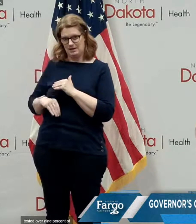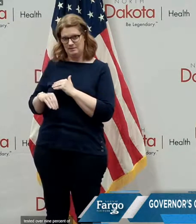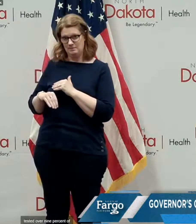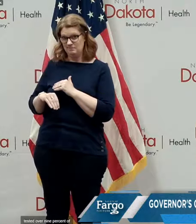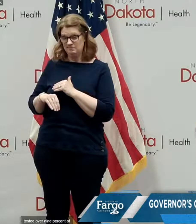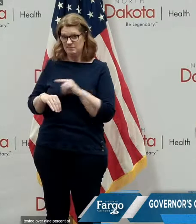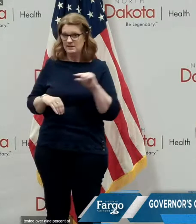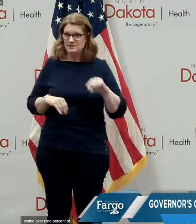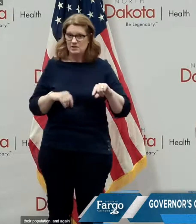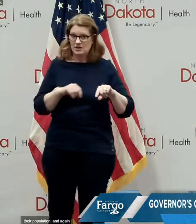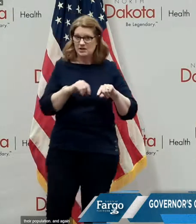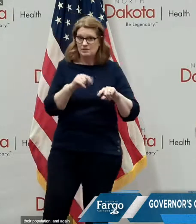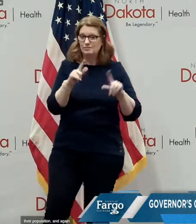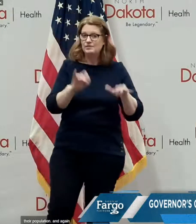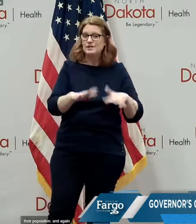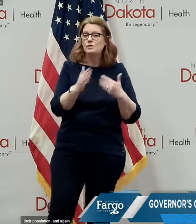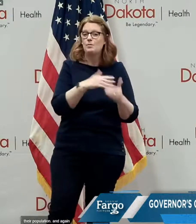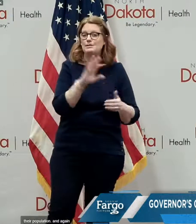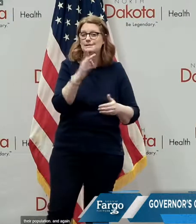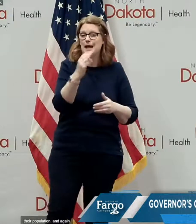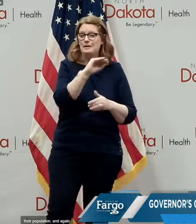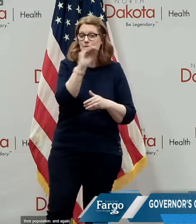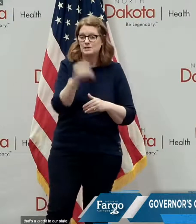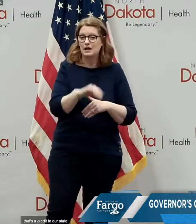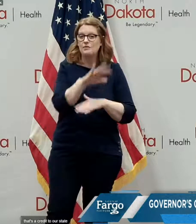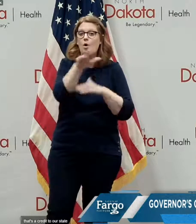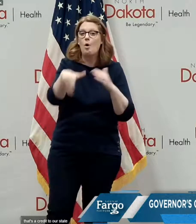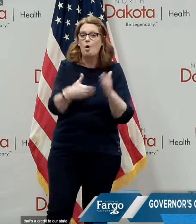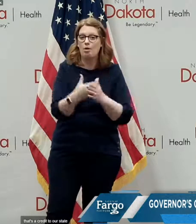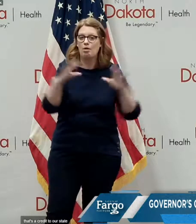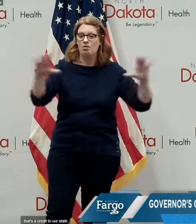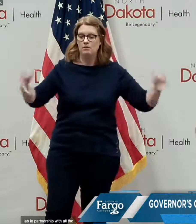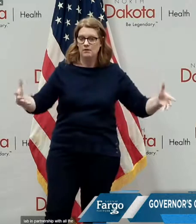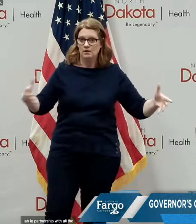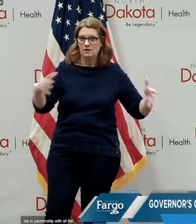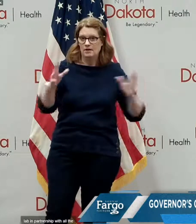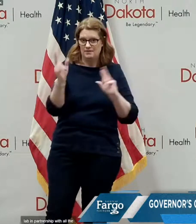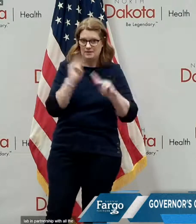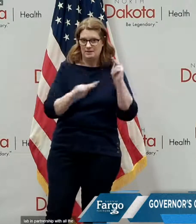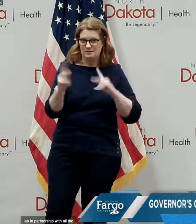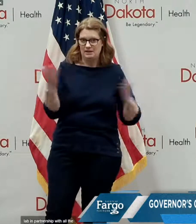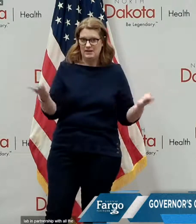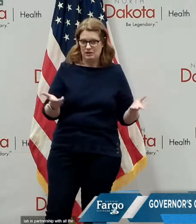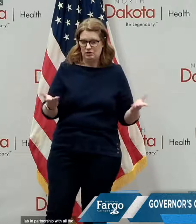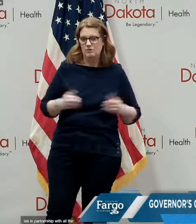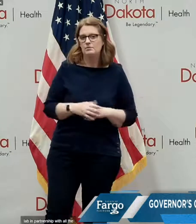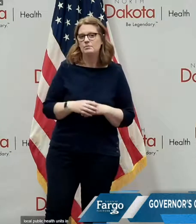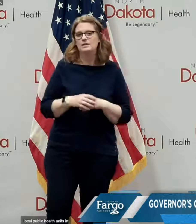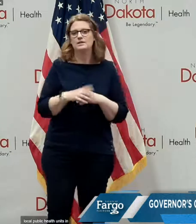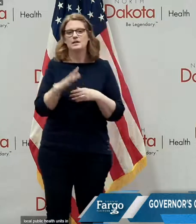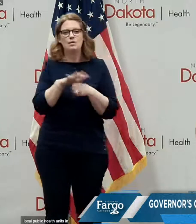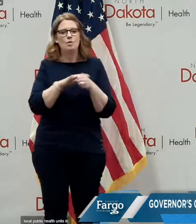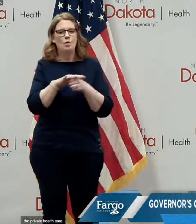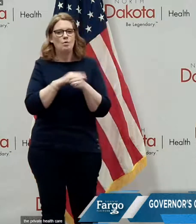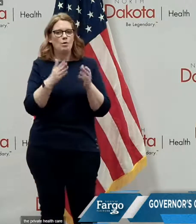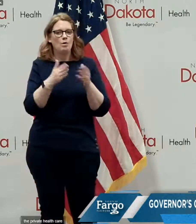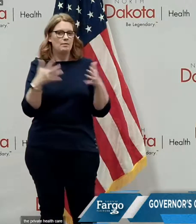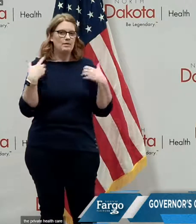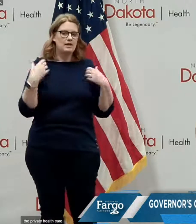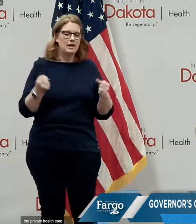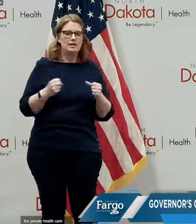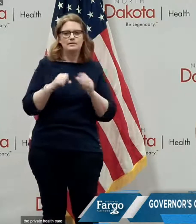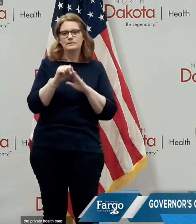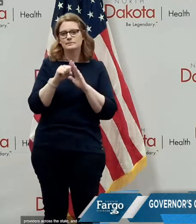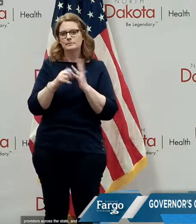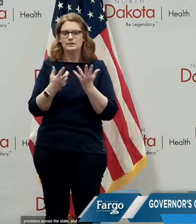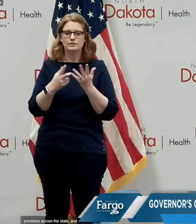again, that's a credit to our state lab in partnership with all the local public health units and the private health care providers across the state, and of course